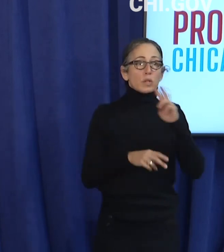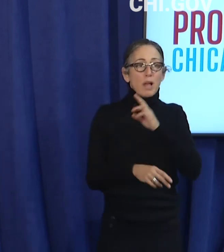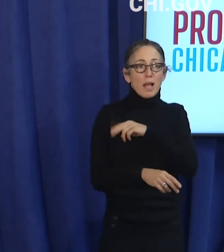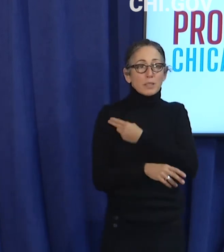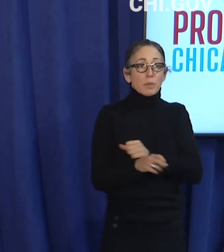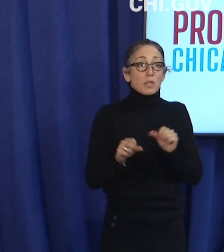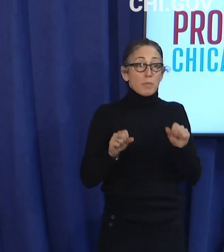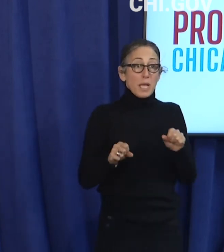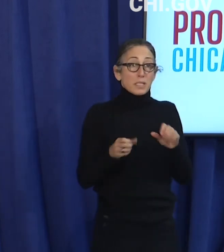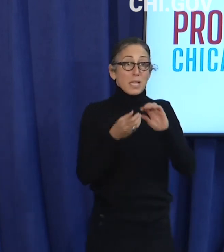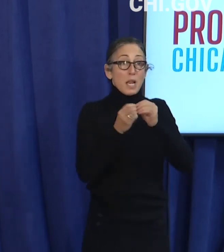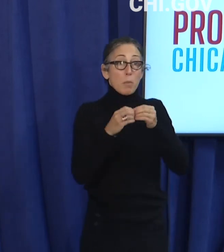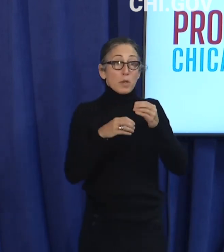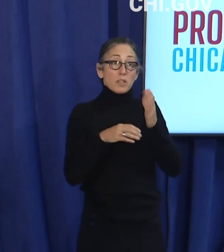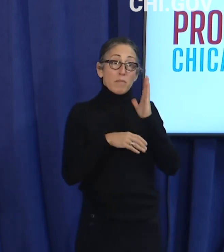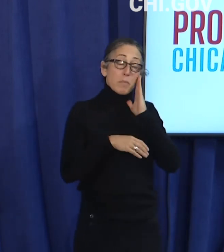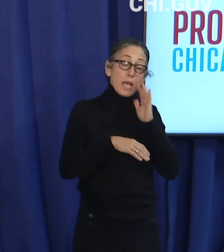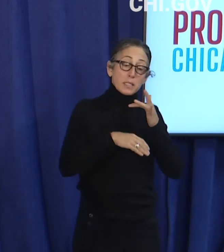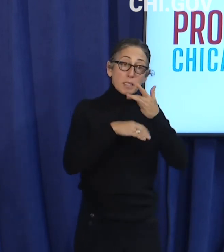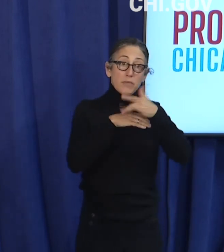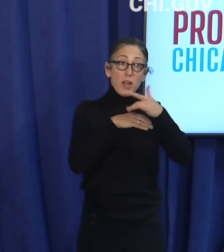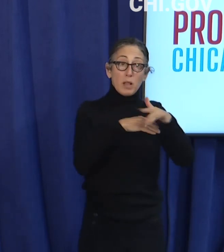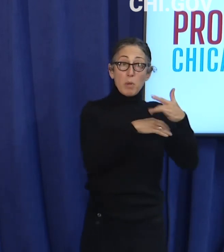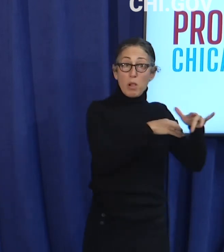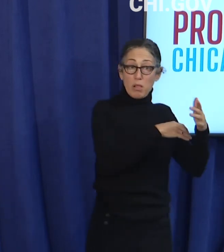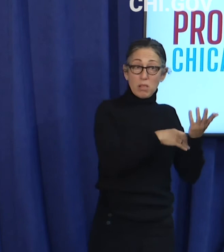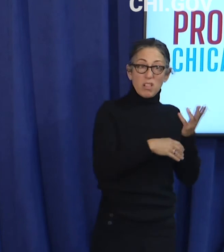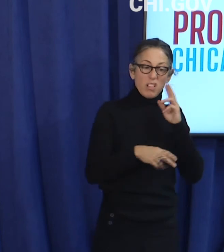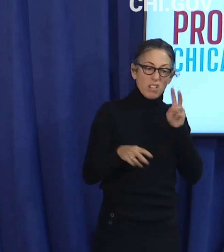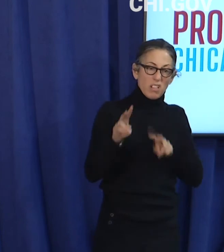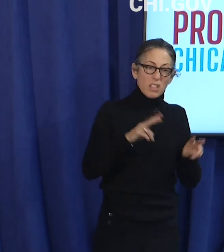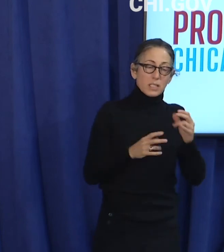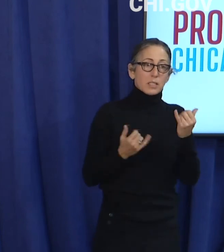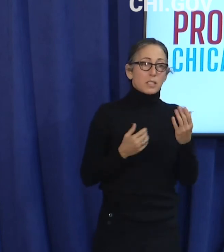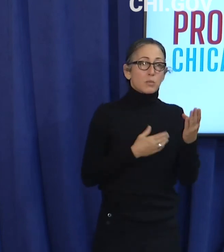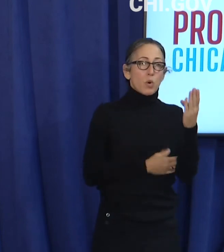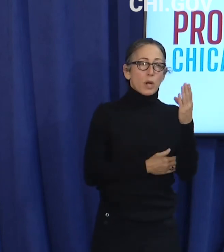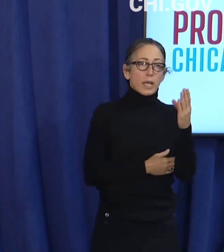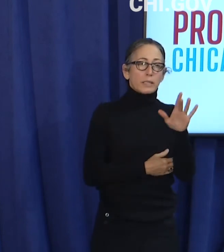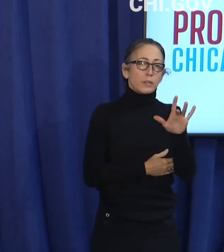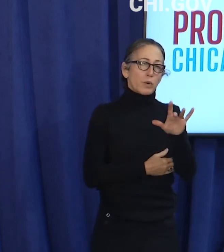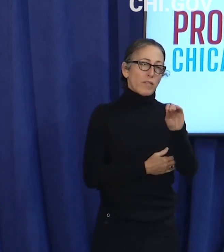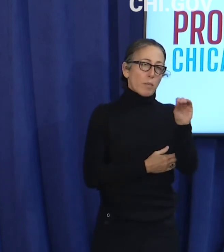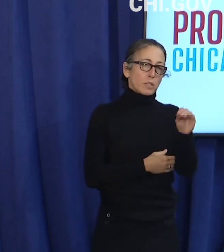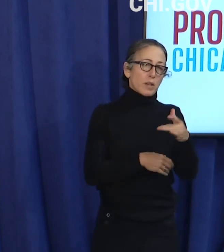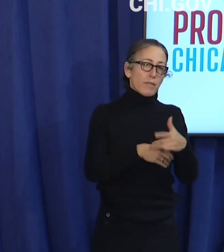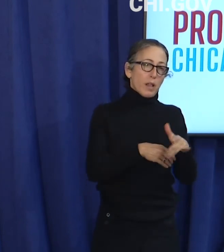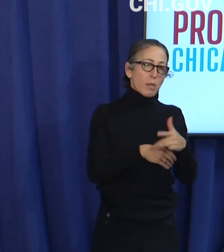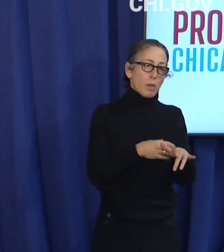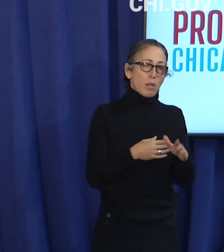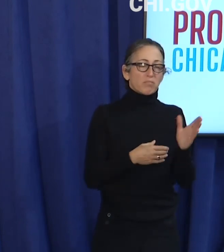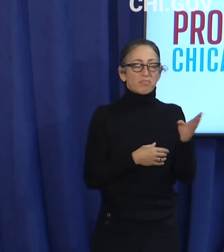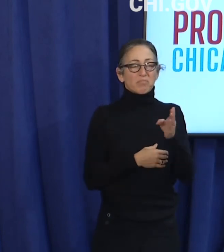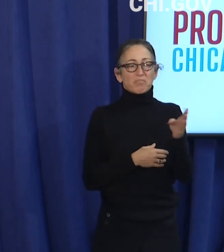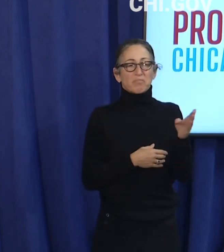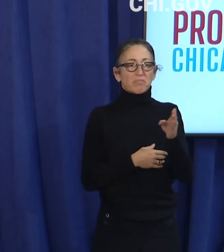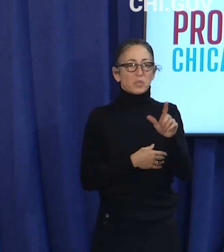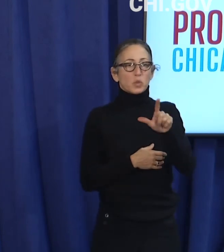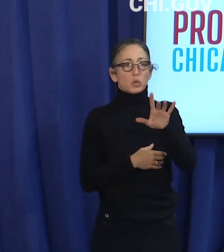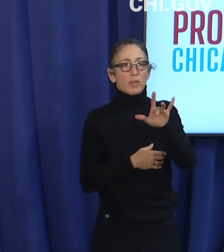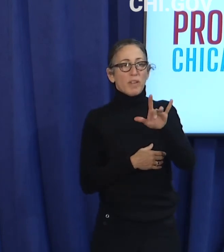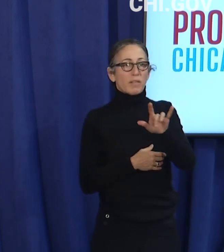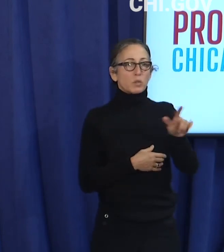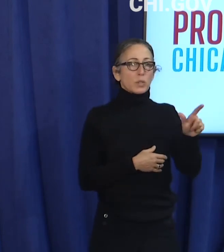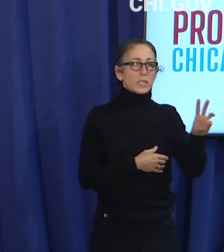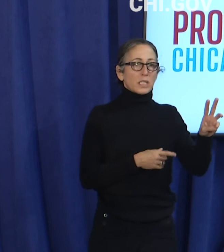those numbers every single day. When I looked at it this morning, we were at approximately 25% availability. It's somewhere in the 25 to 26% range.